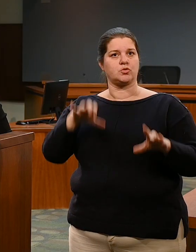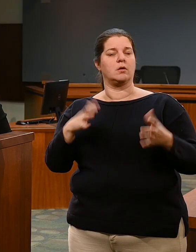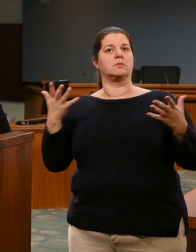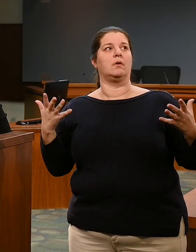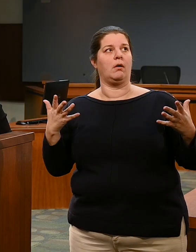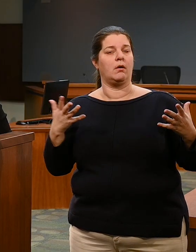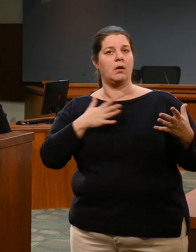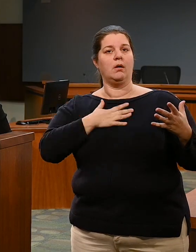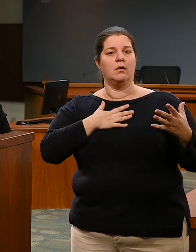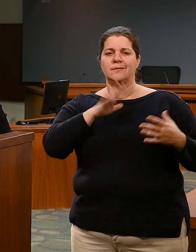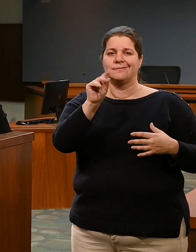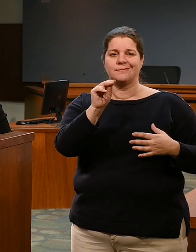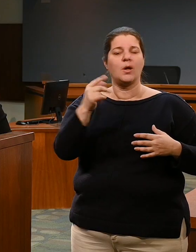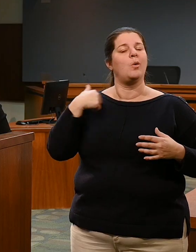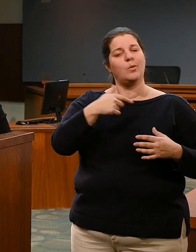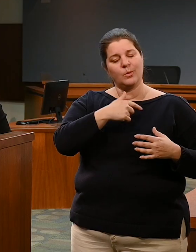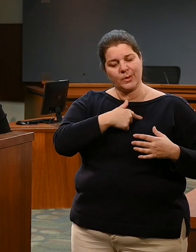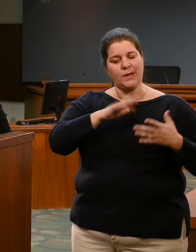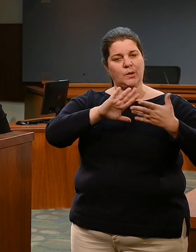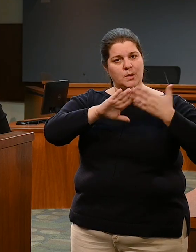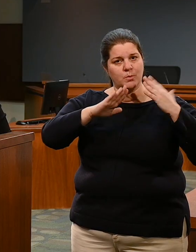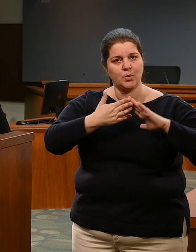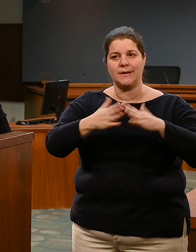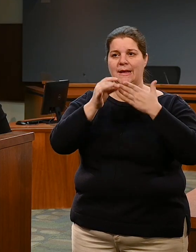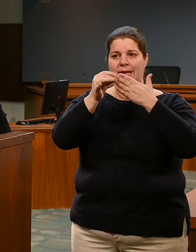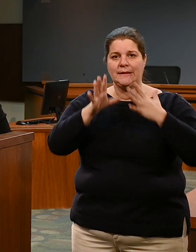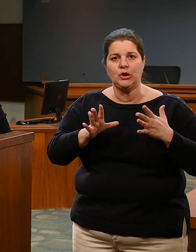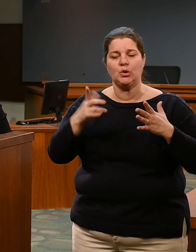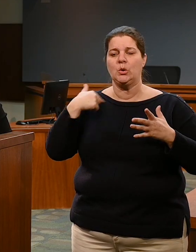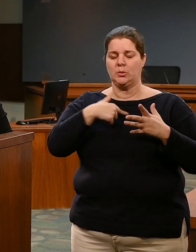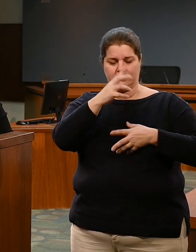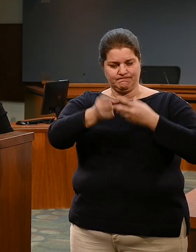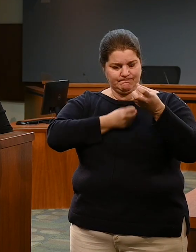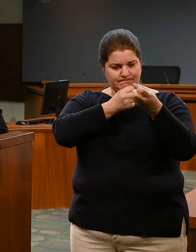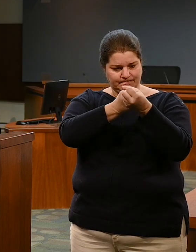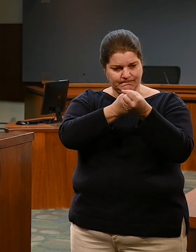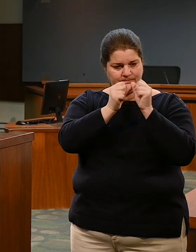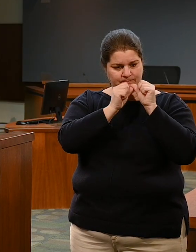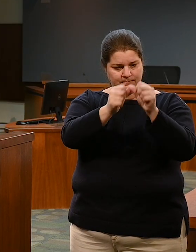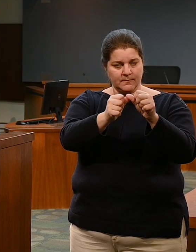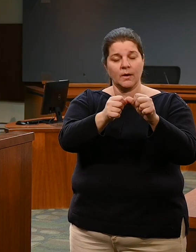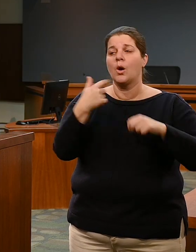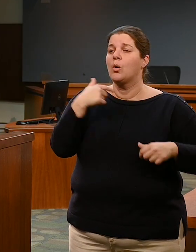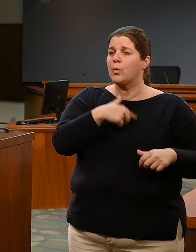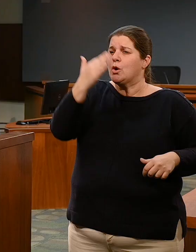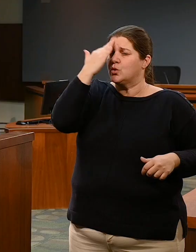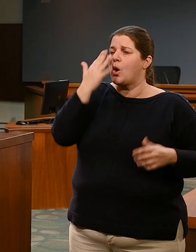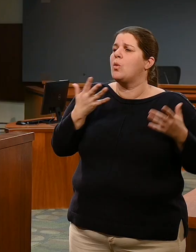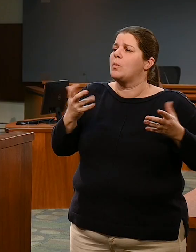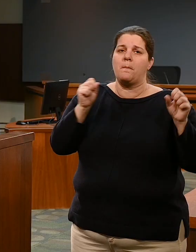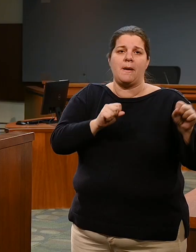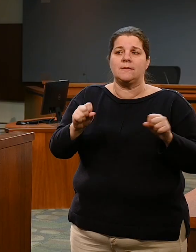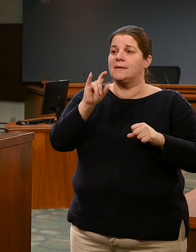educators, mentors, caretakers, advocates, communities, and leaders is collective and unwavering. We know what is possible when communities and leaders show